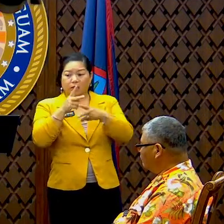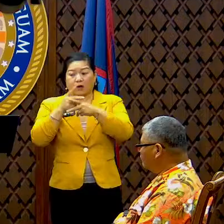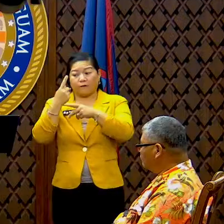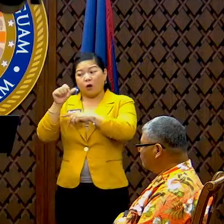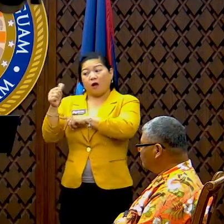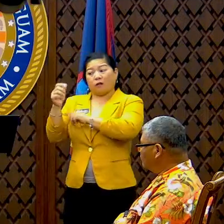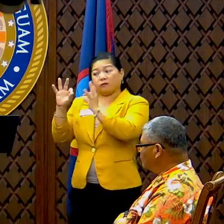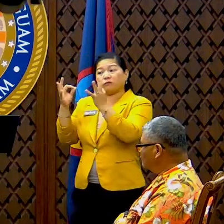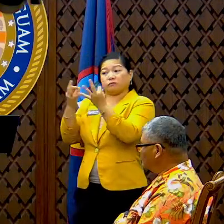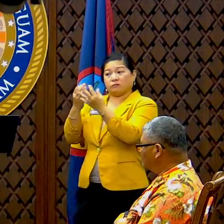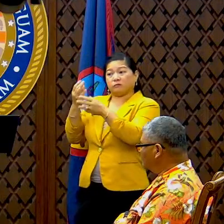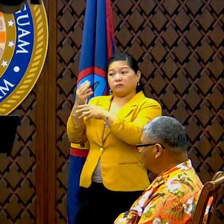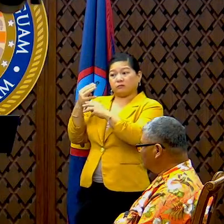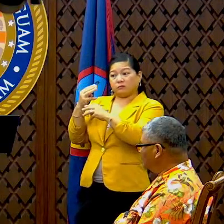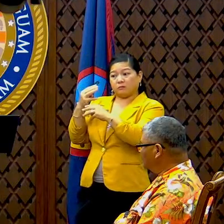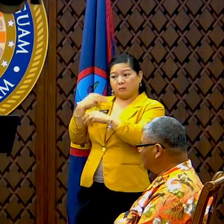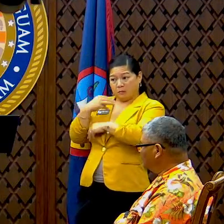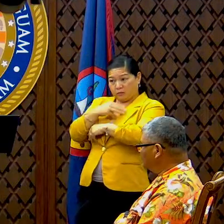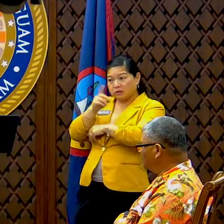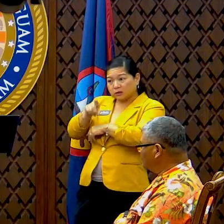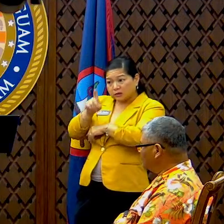for their families.